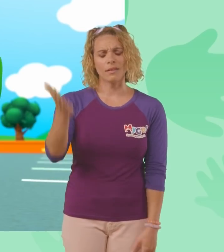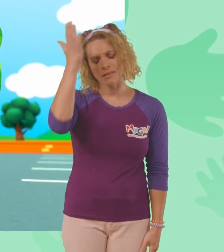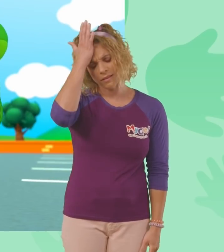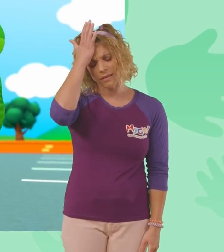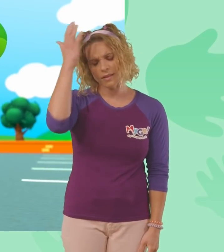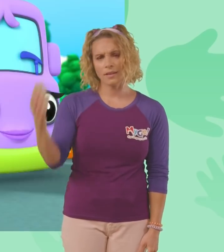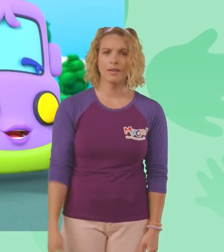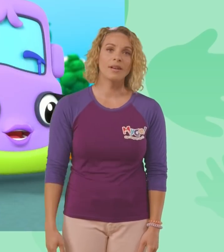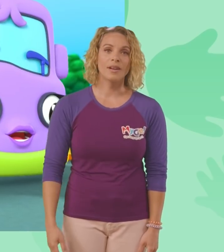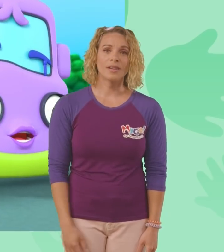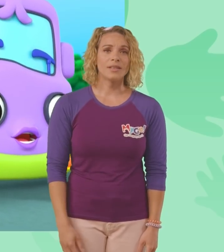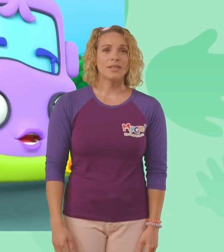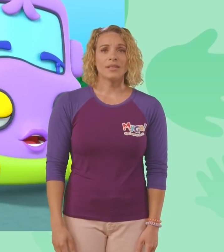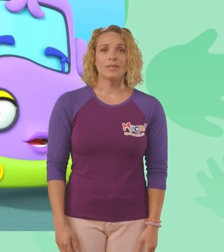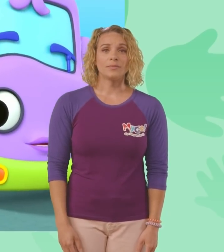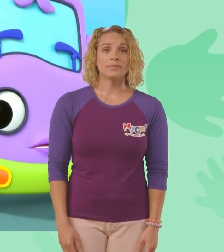Oh!